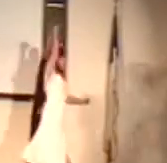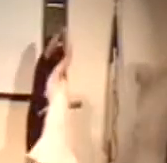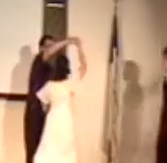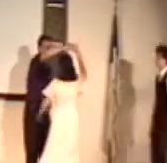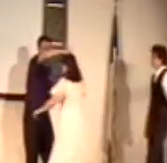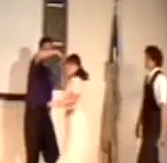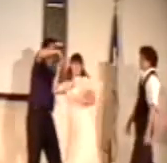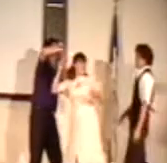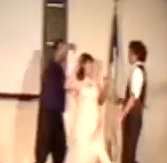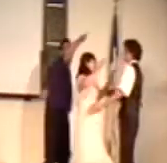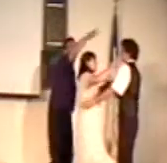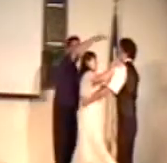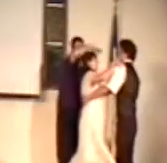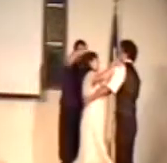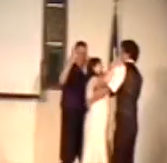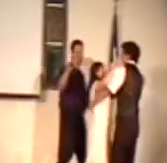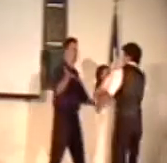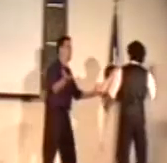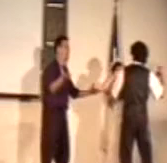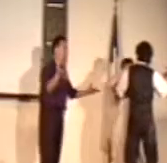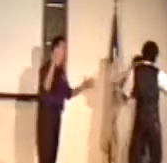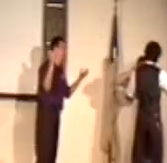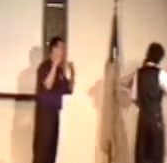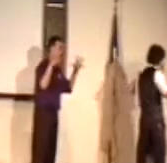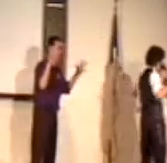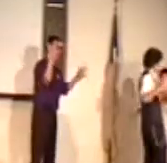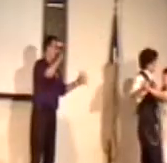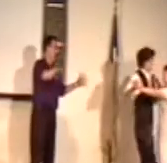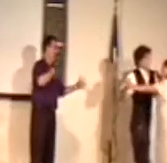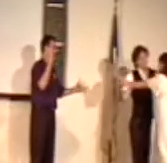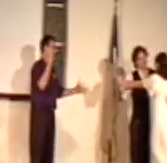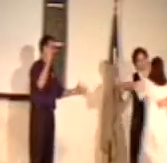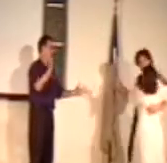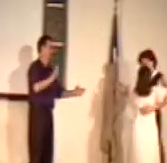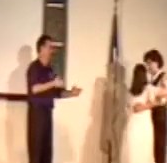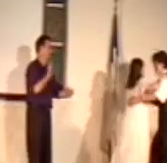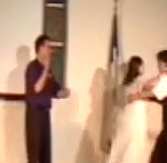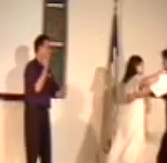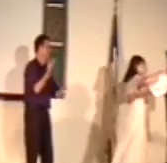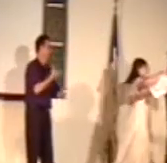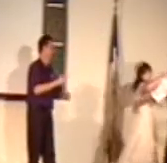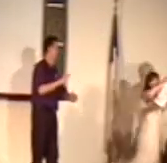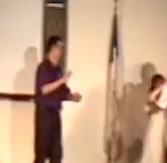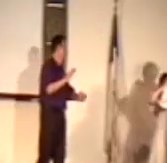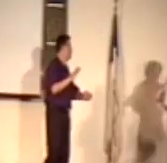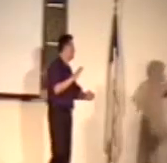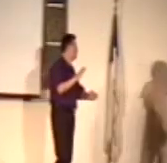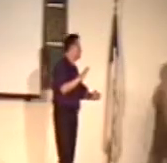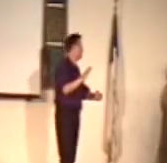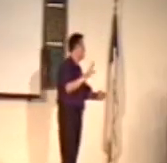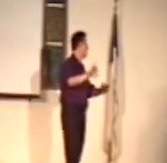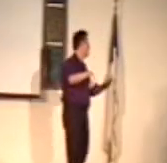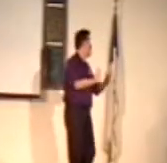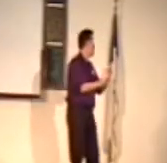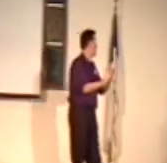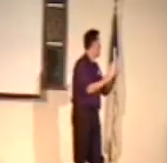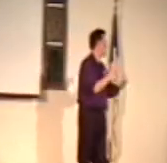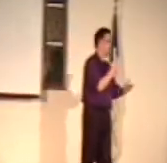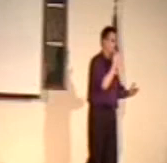Cinderella I don't wanna miss even one song Even the moon was all too